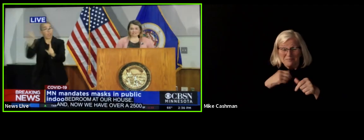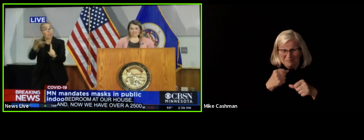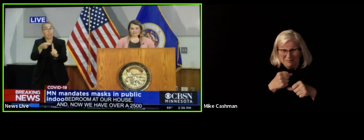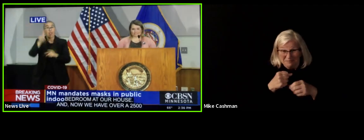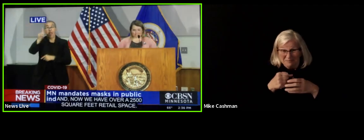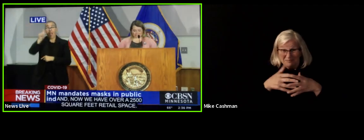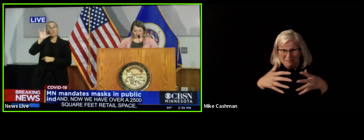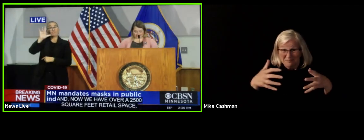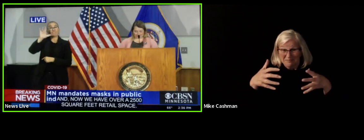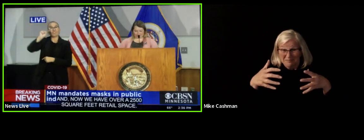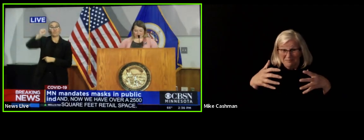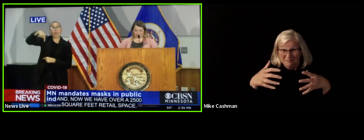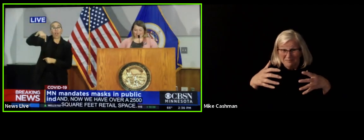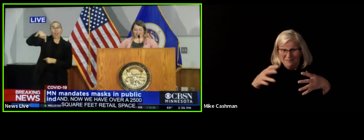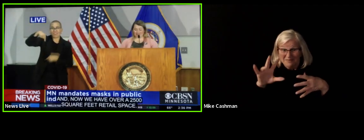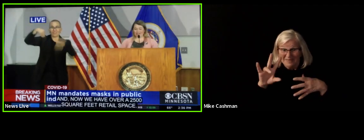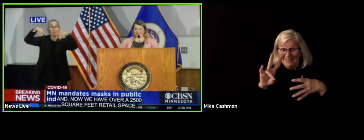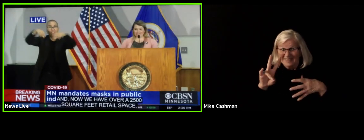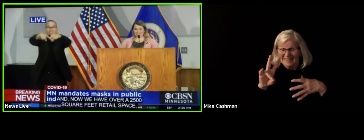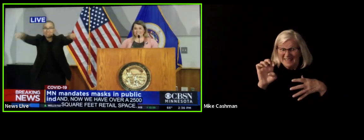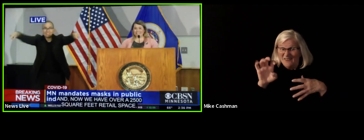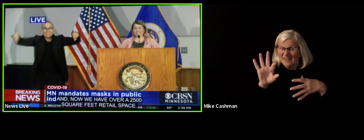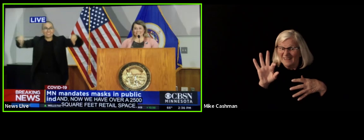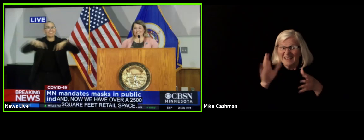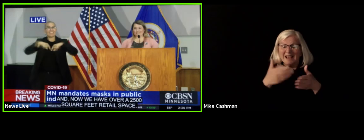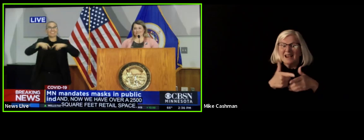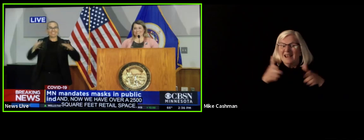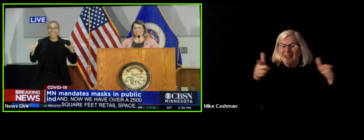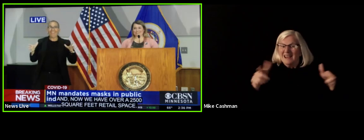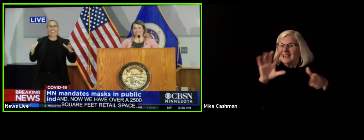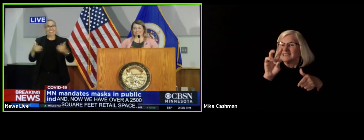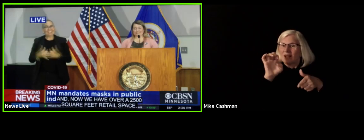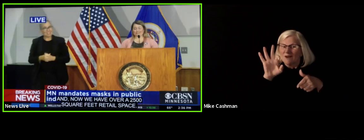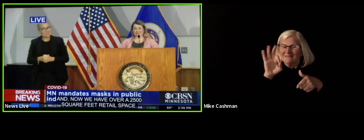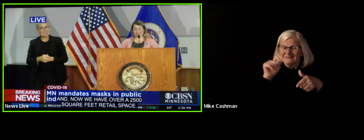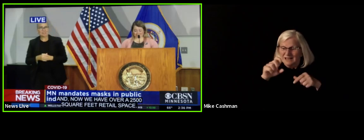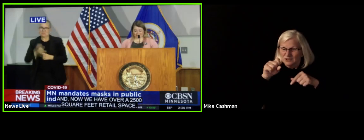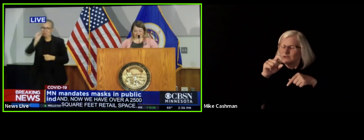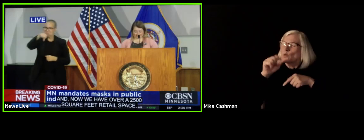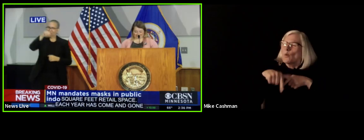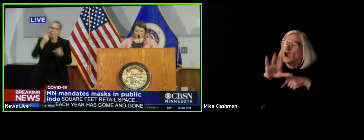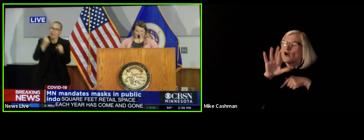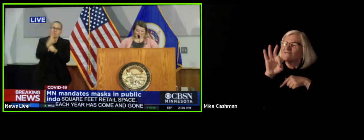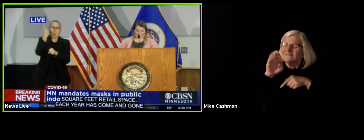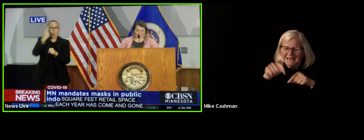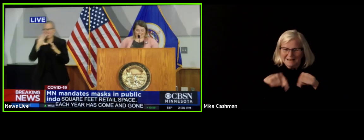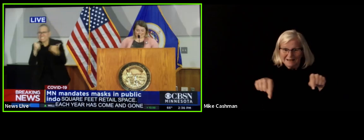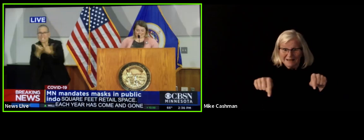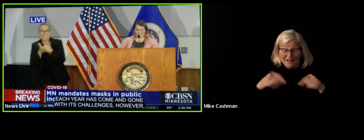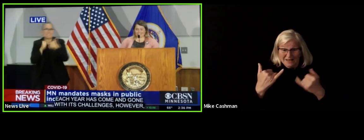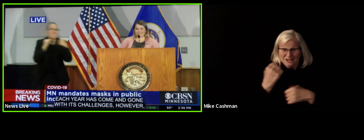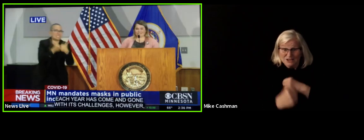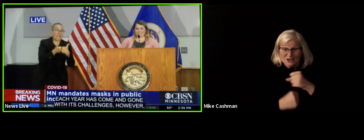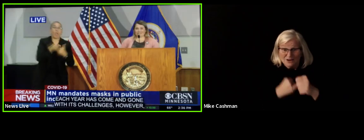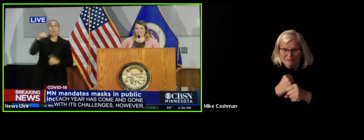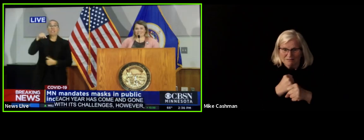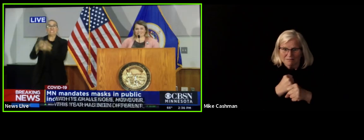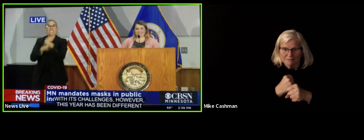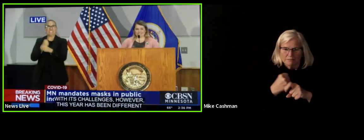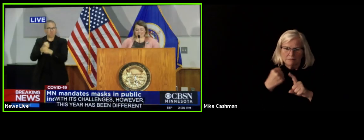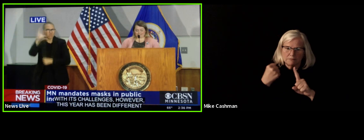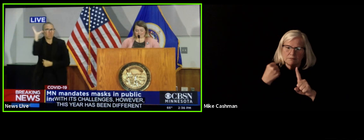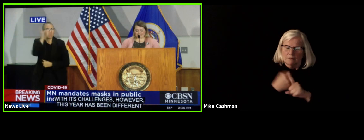and gone with its challenges. However, this year has been different for everyone. Change is the only